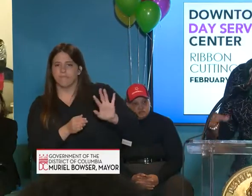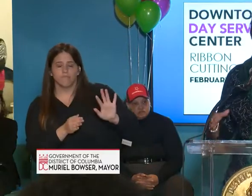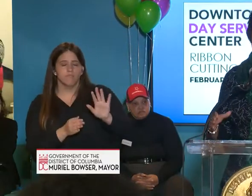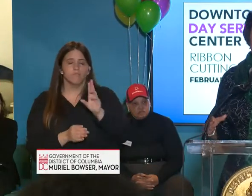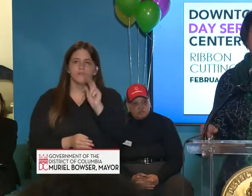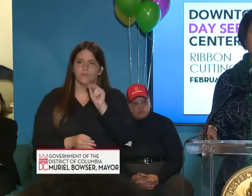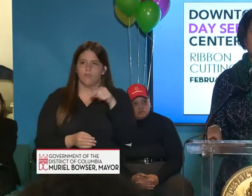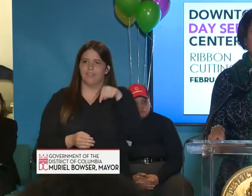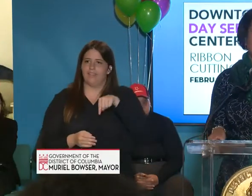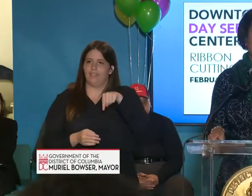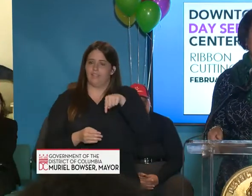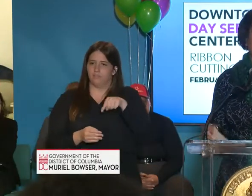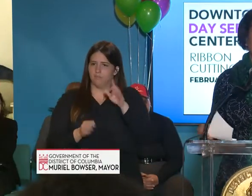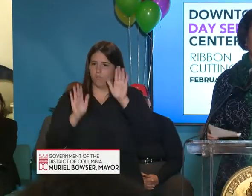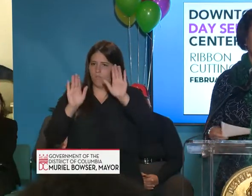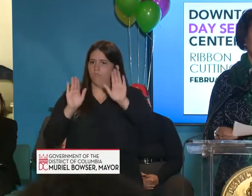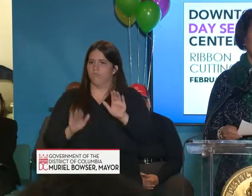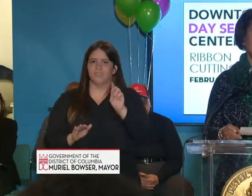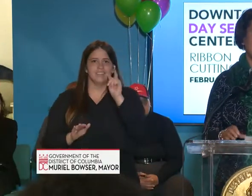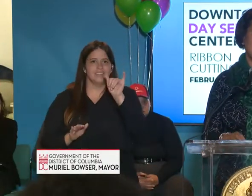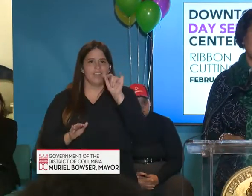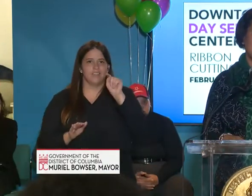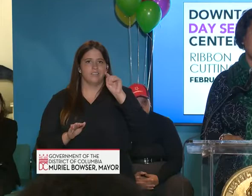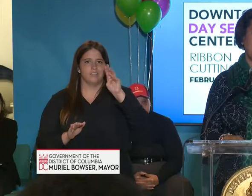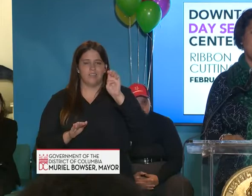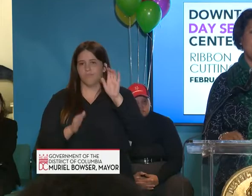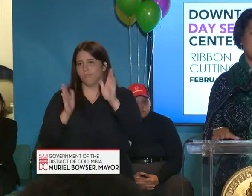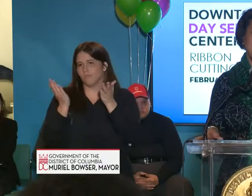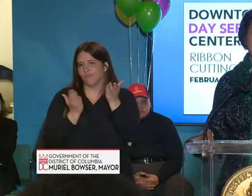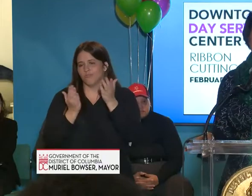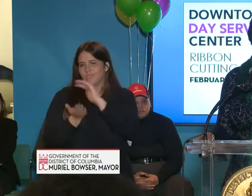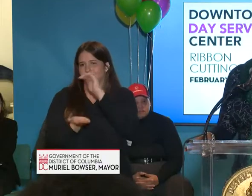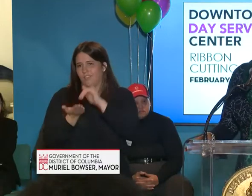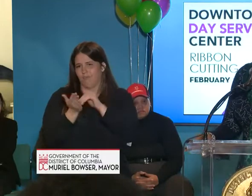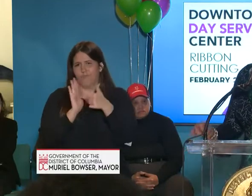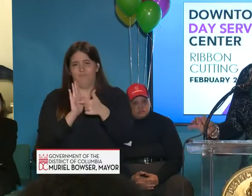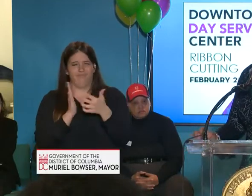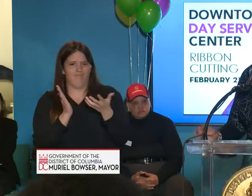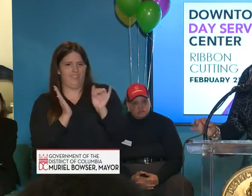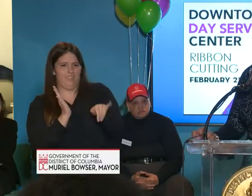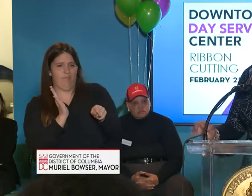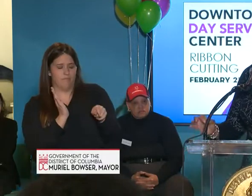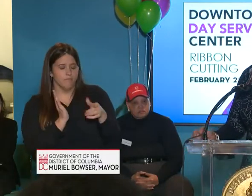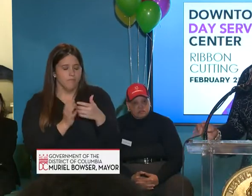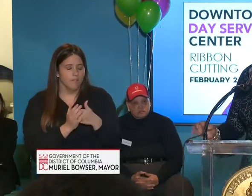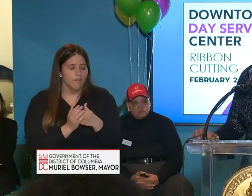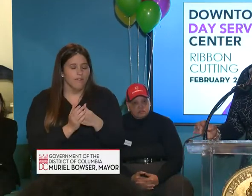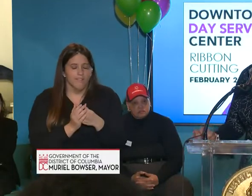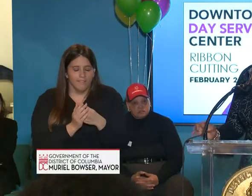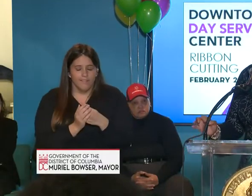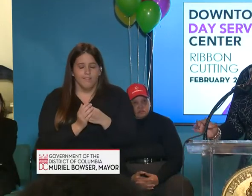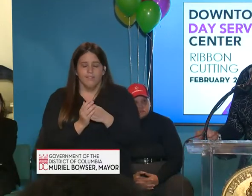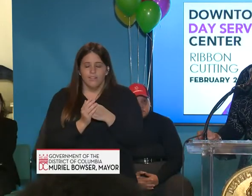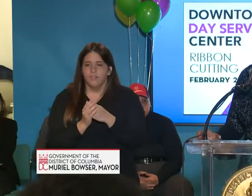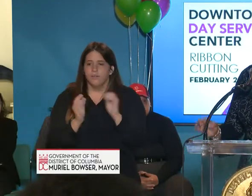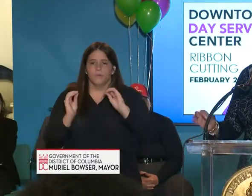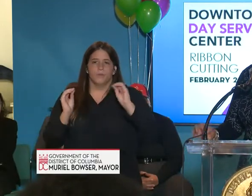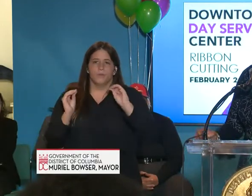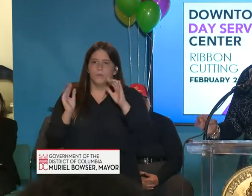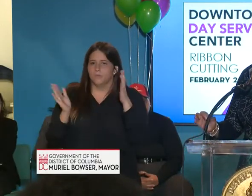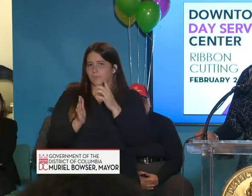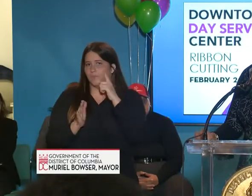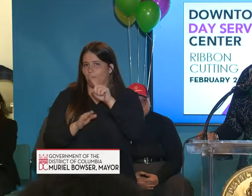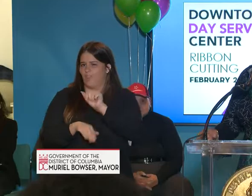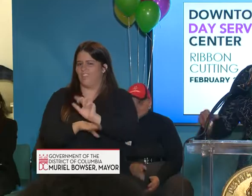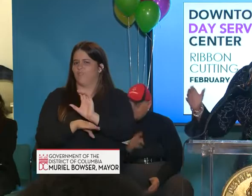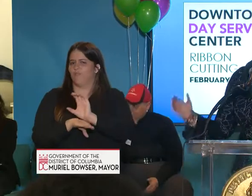what this wonderful daytime service center represents. And it's no small thing for this church